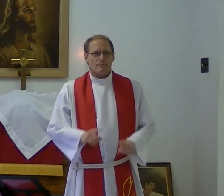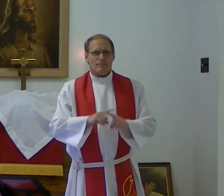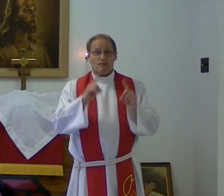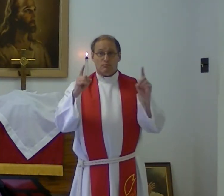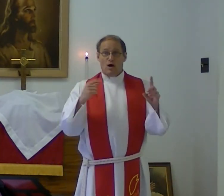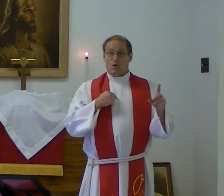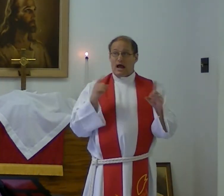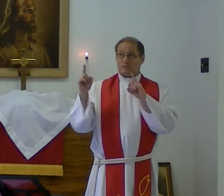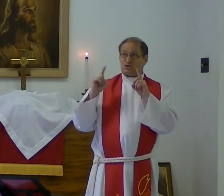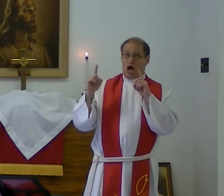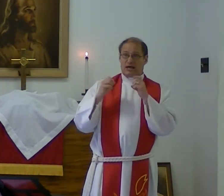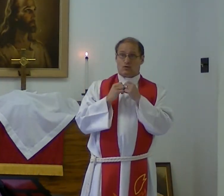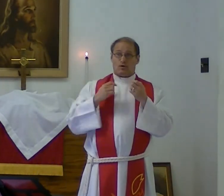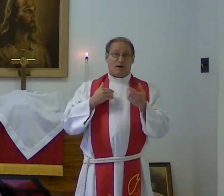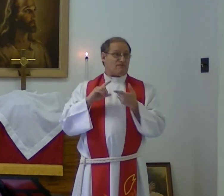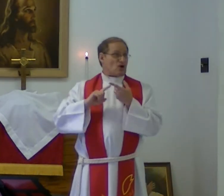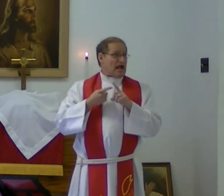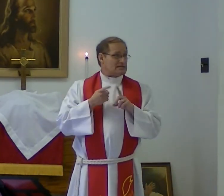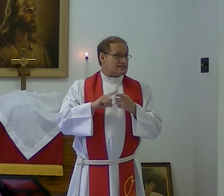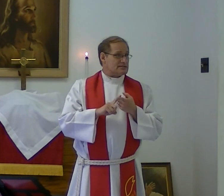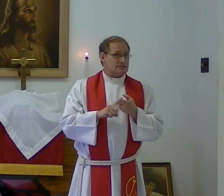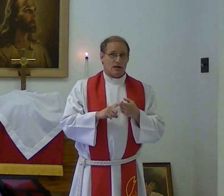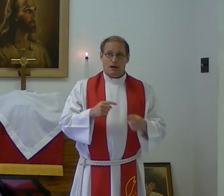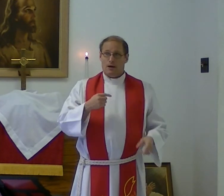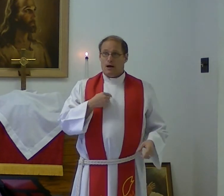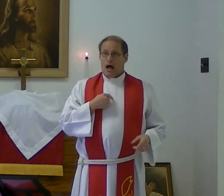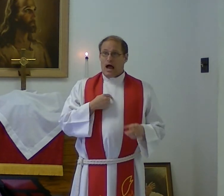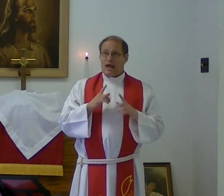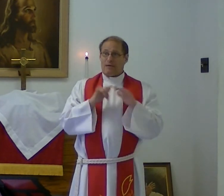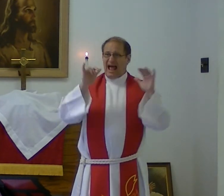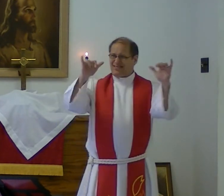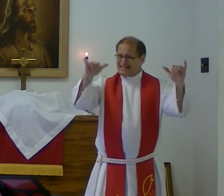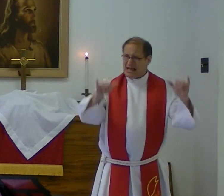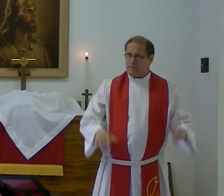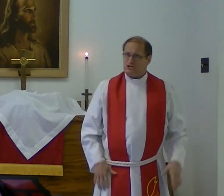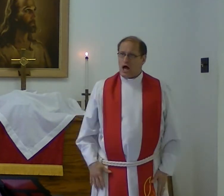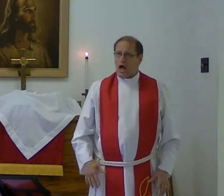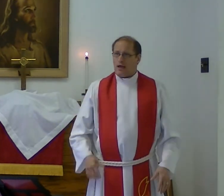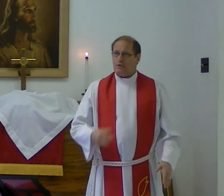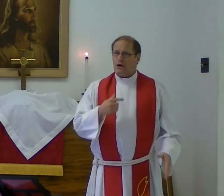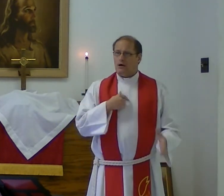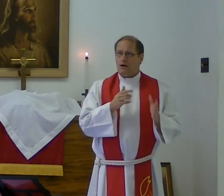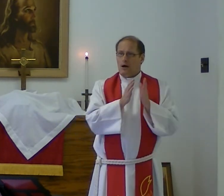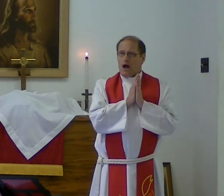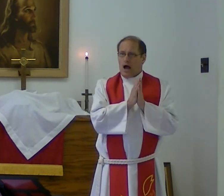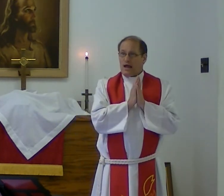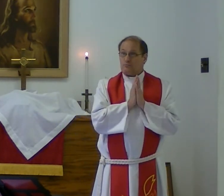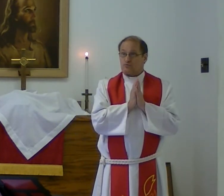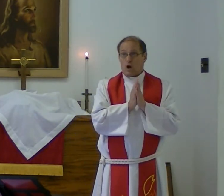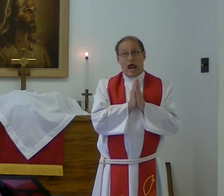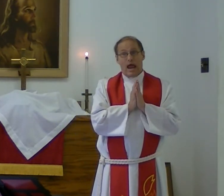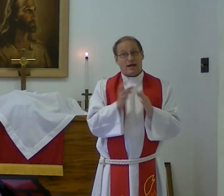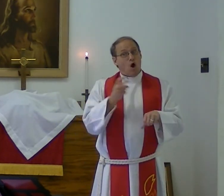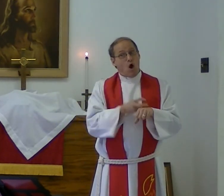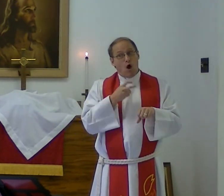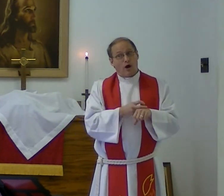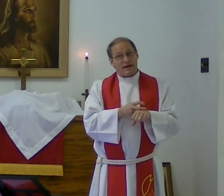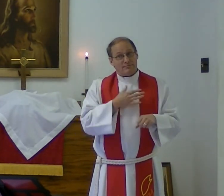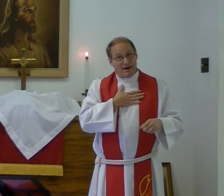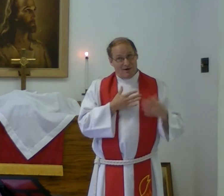But when I am talking with my friends, I am at the same time, I am praying hard in my